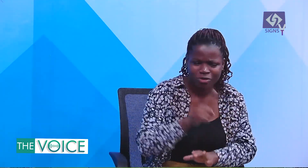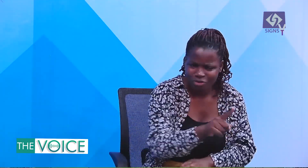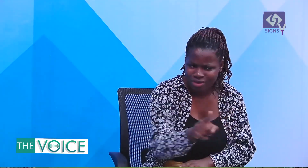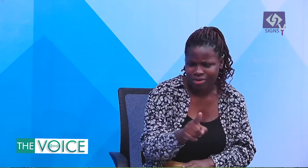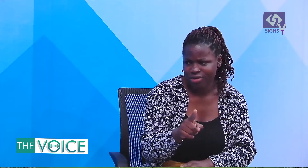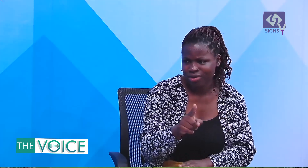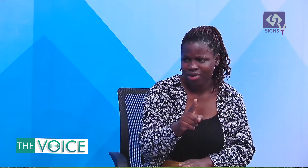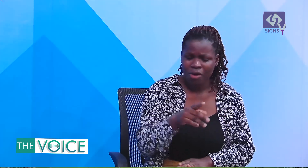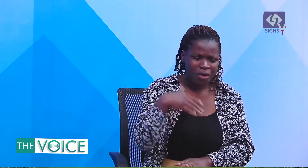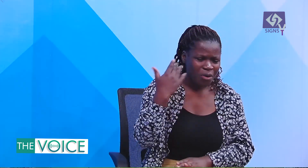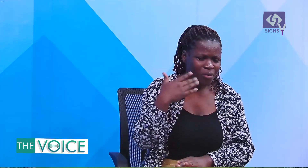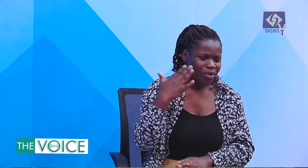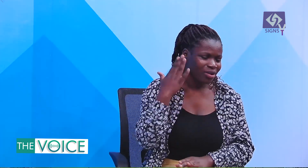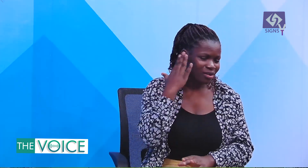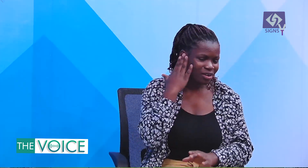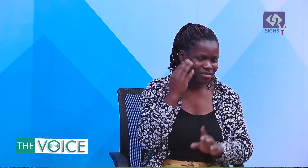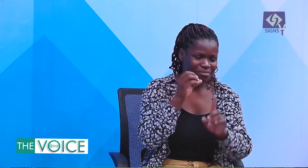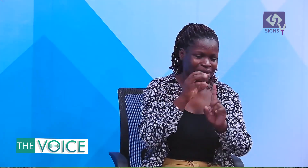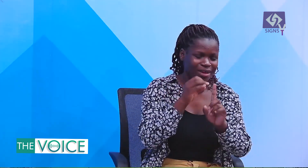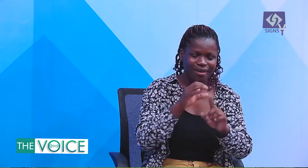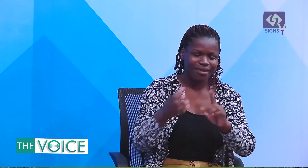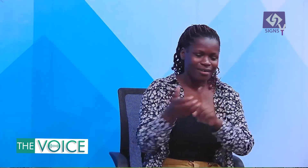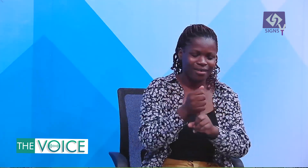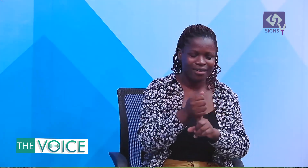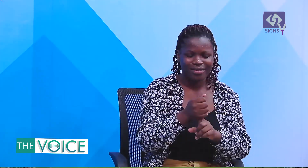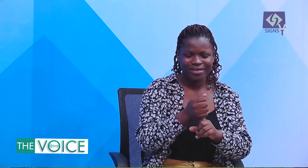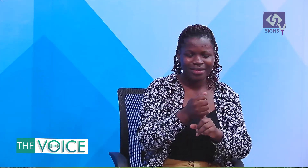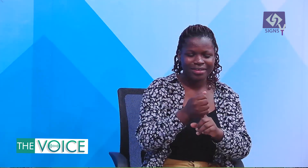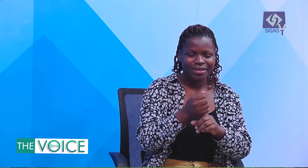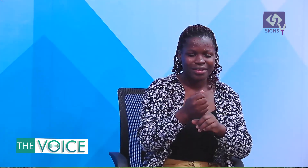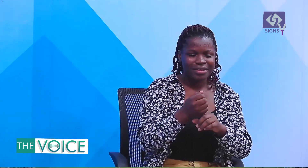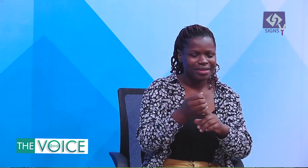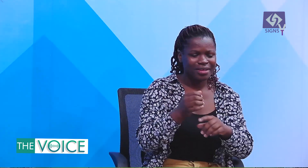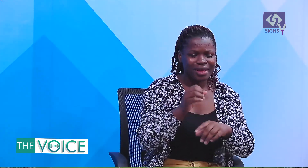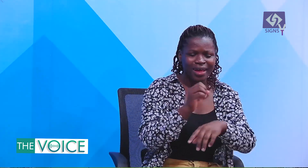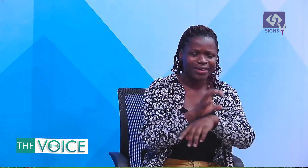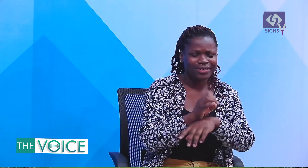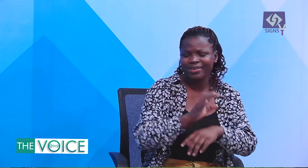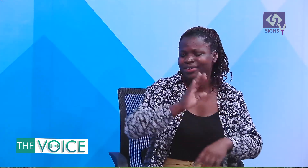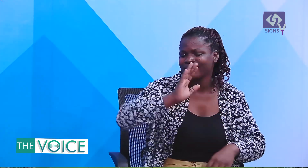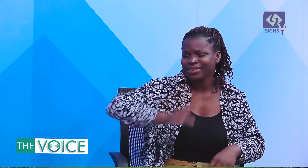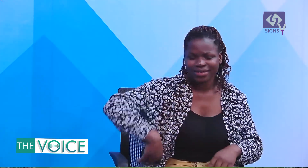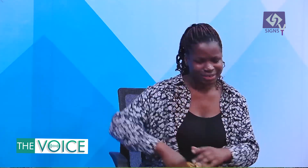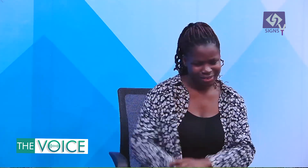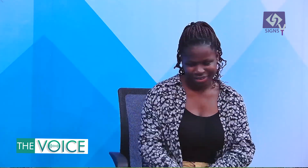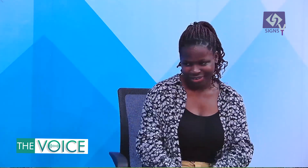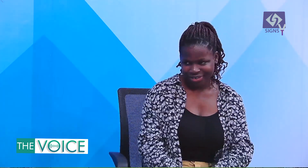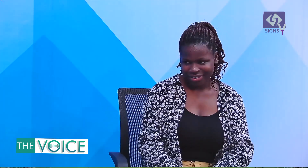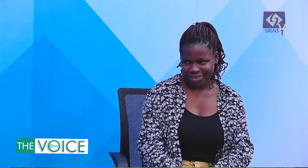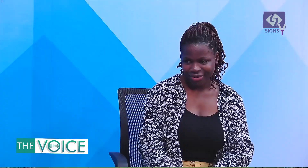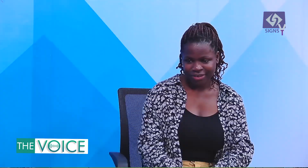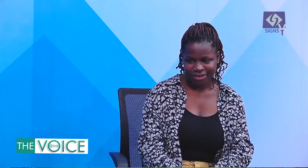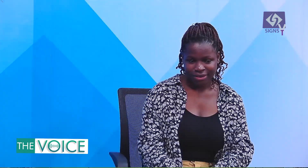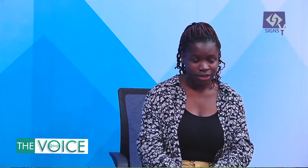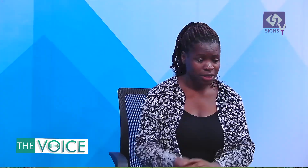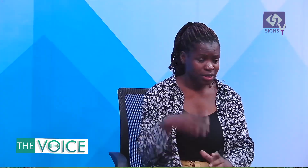live on their own. Sometimes we get to see younger deaf people having mentors. They get